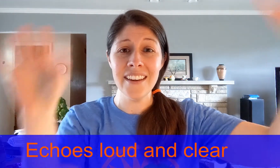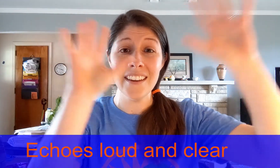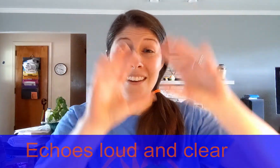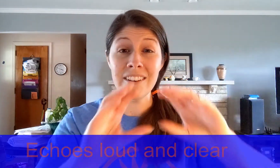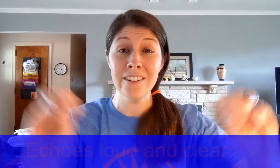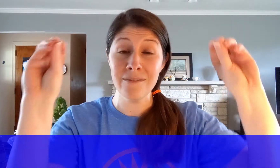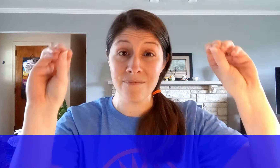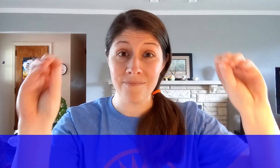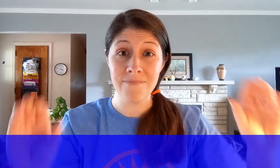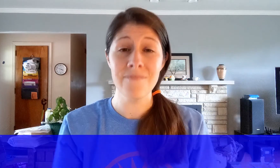clear.